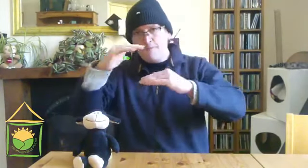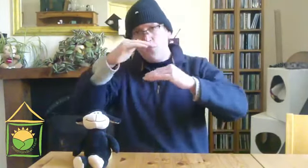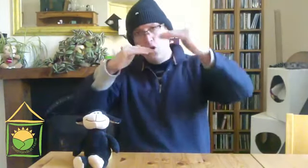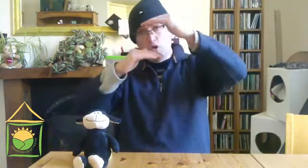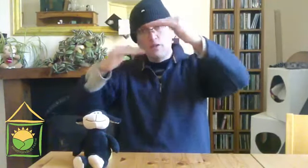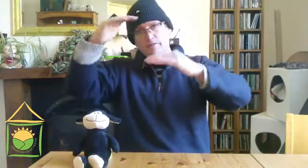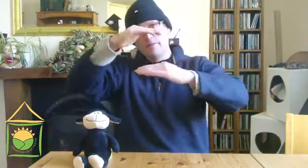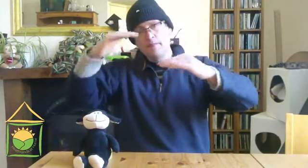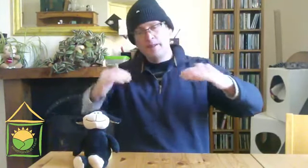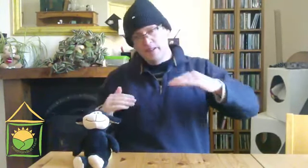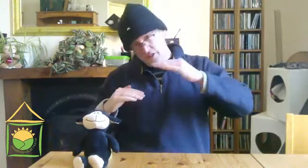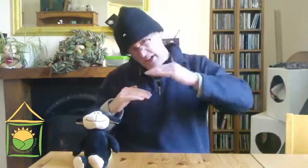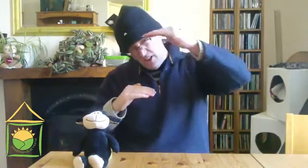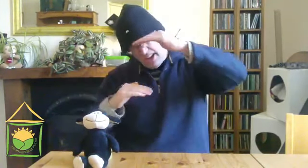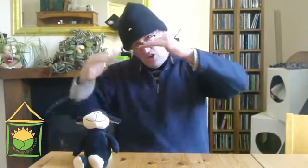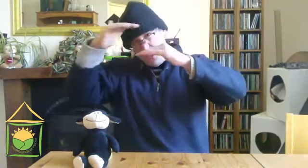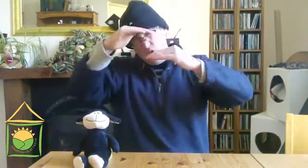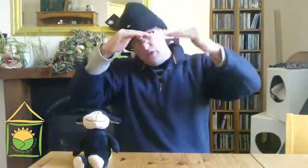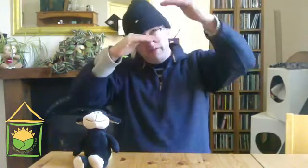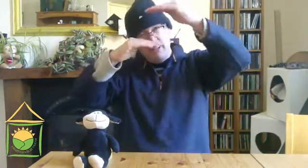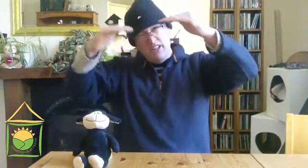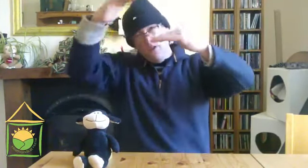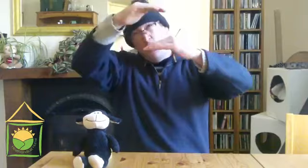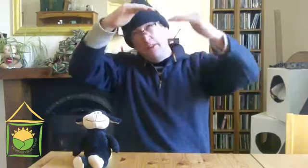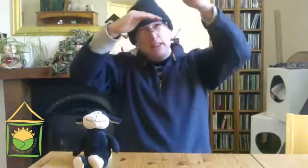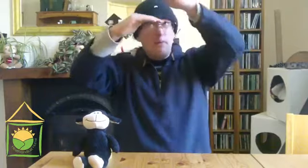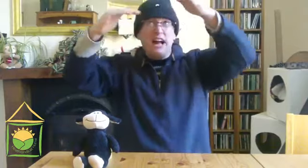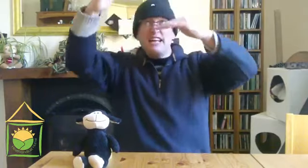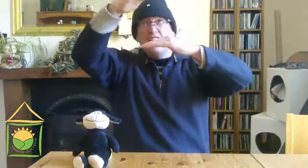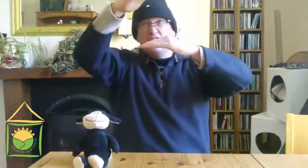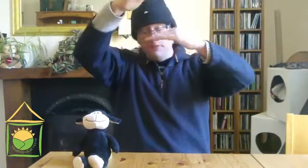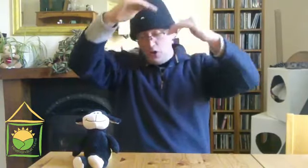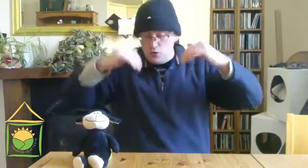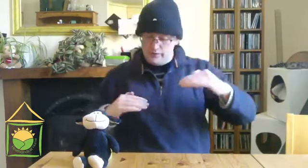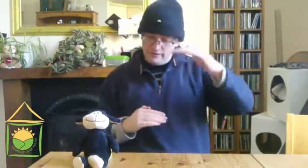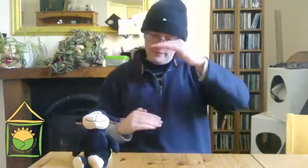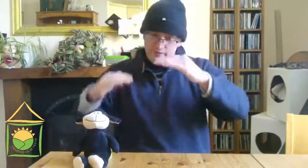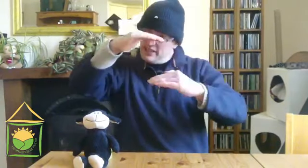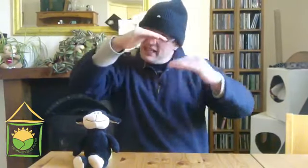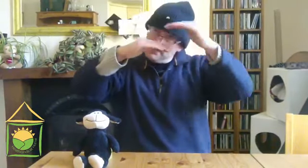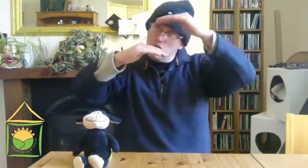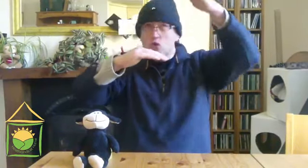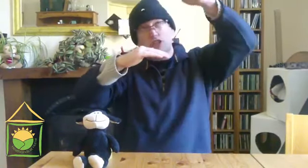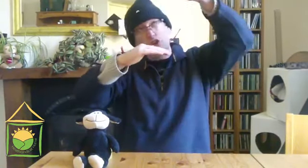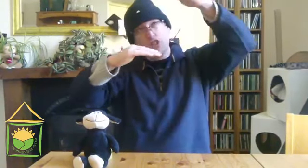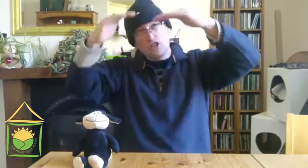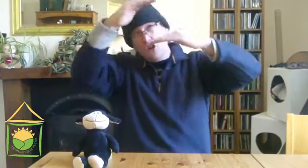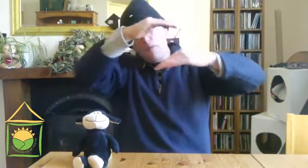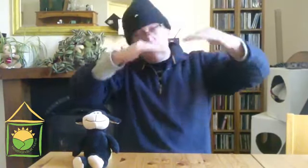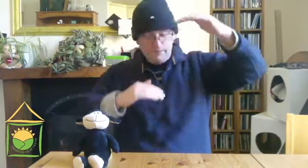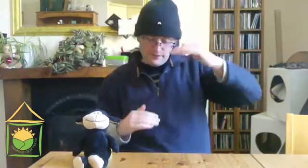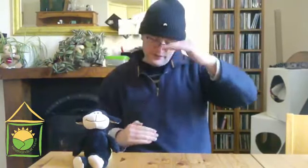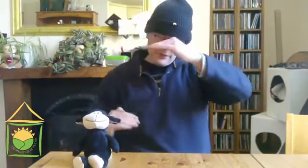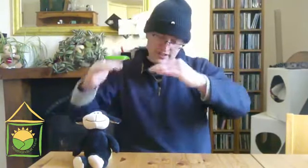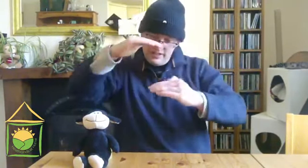full. So it's like, look, we're filling the bag and it's full. It's full because it got to the top.